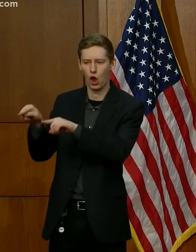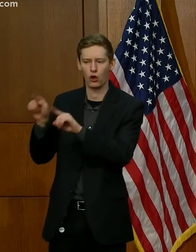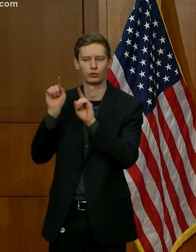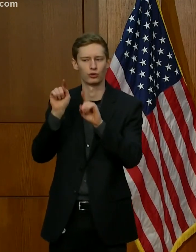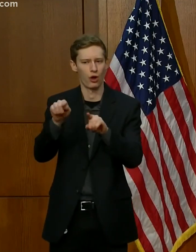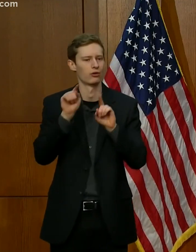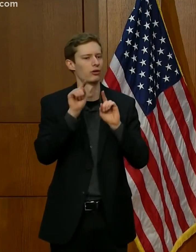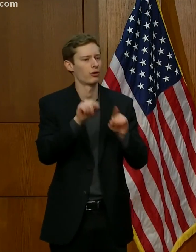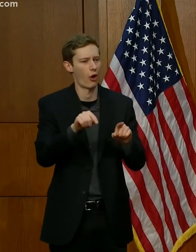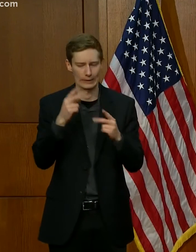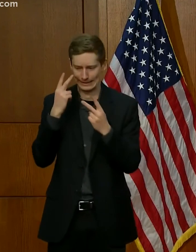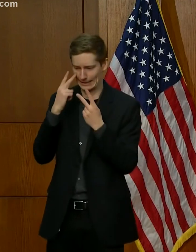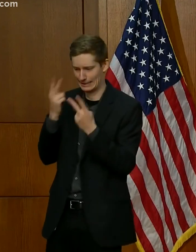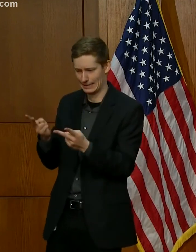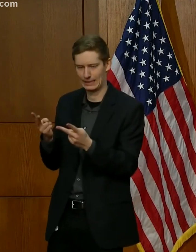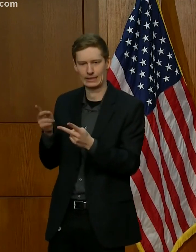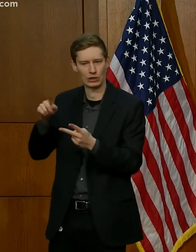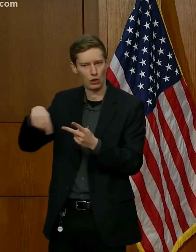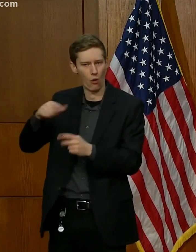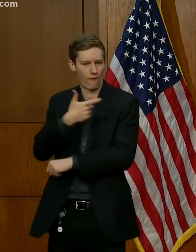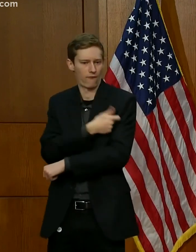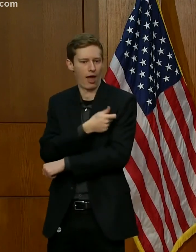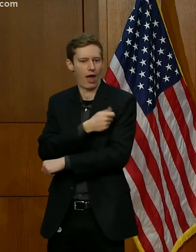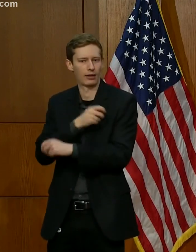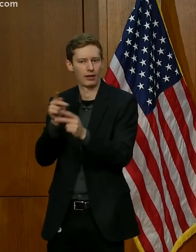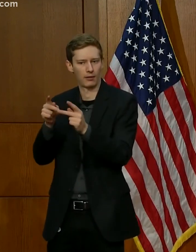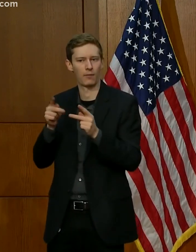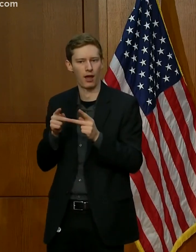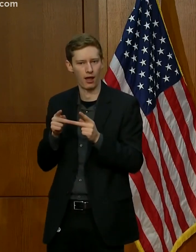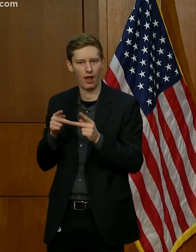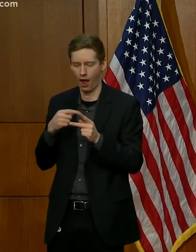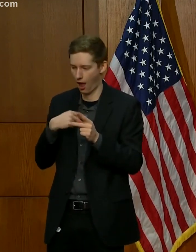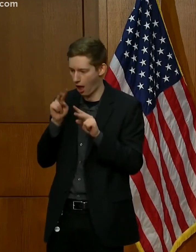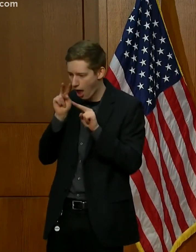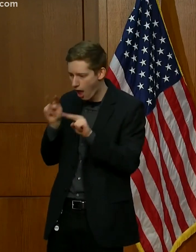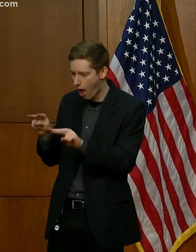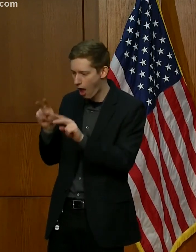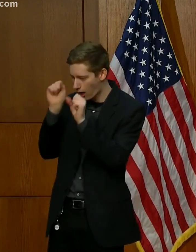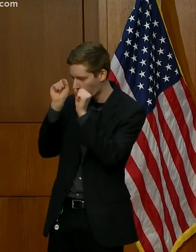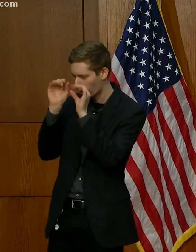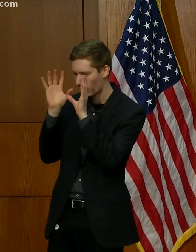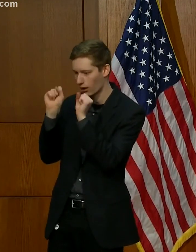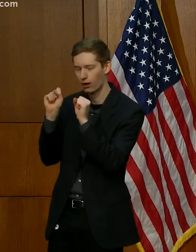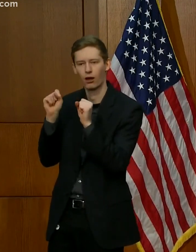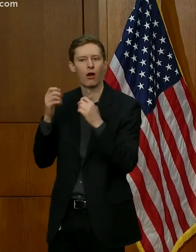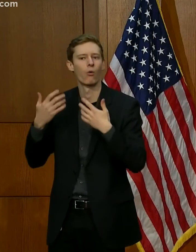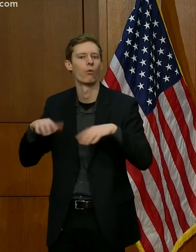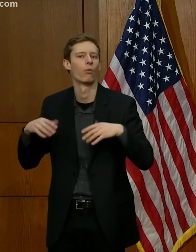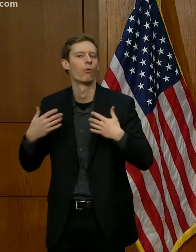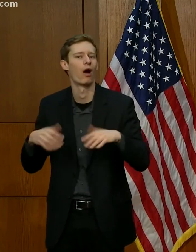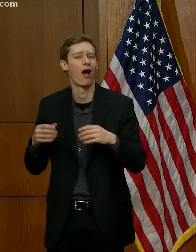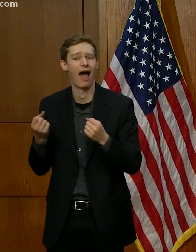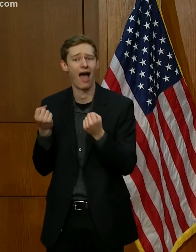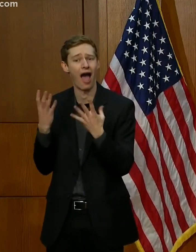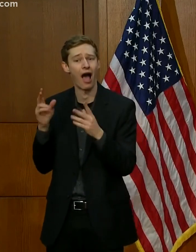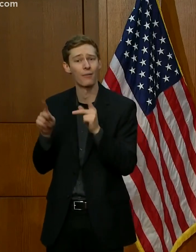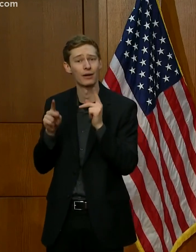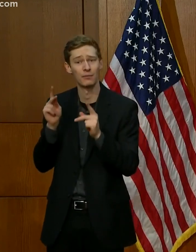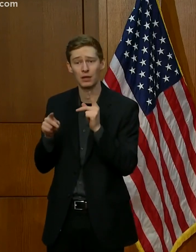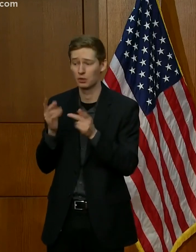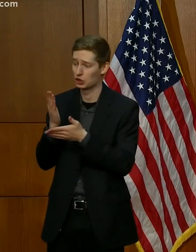Virginia. And it's just amazing to see the number of people. Some are